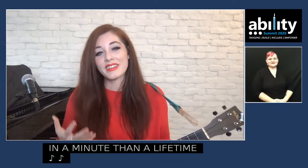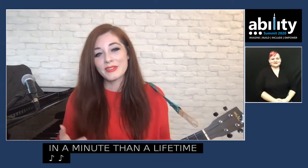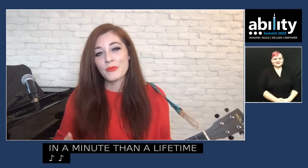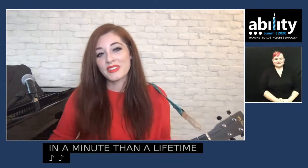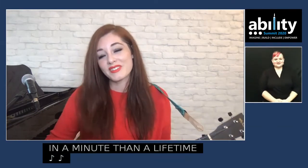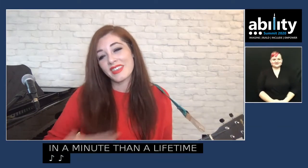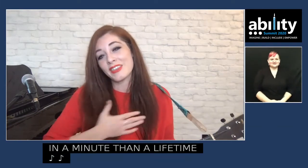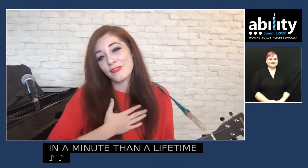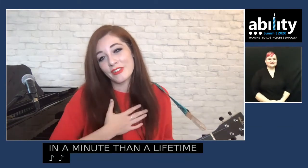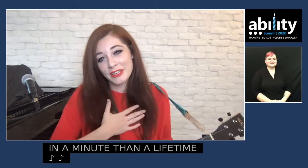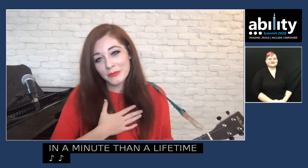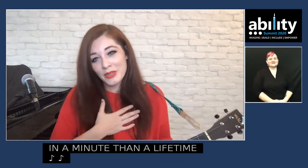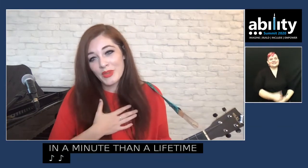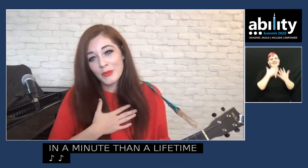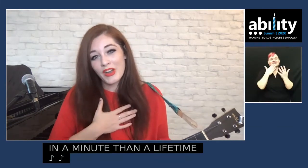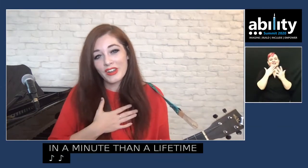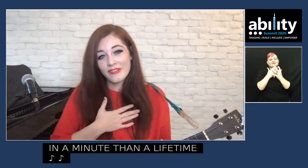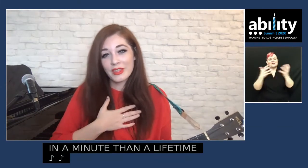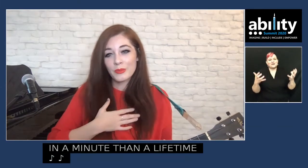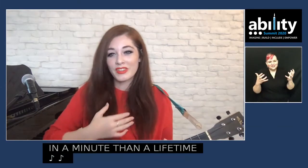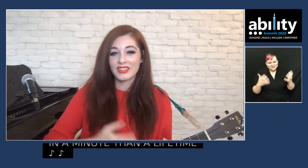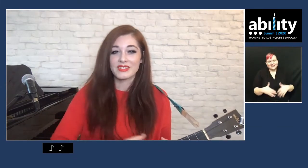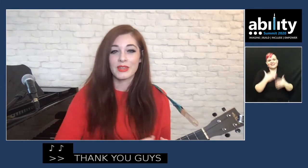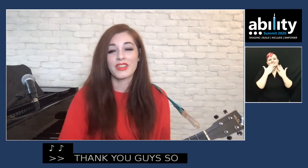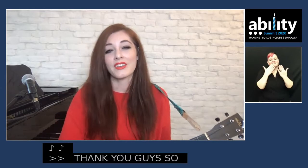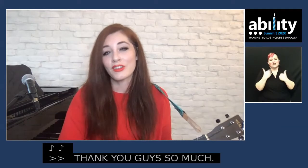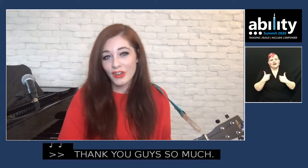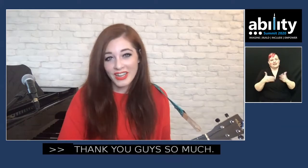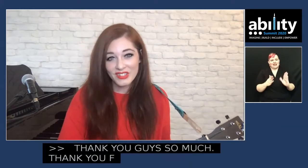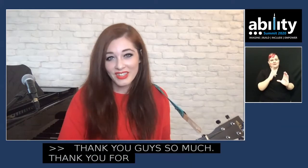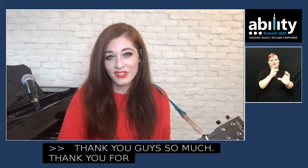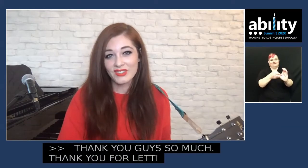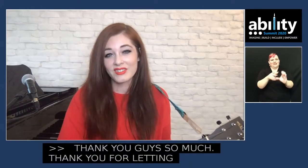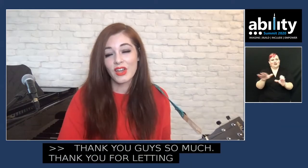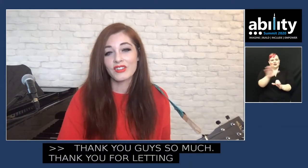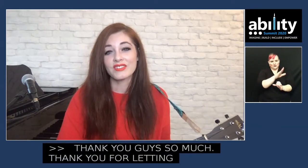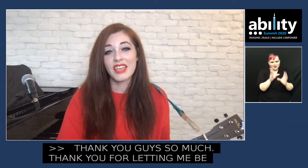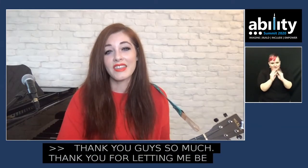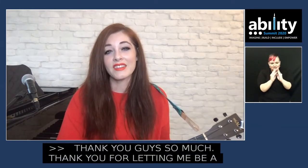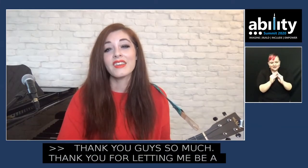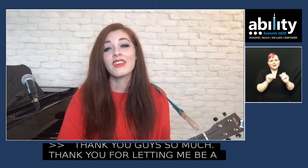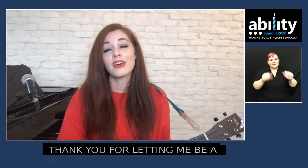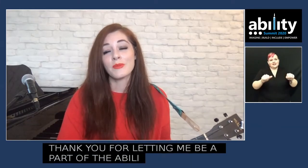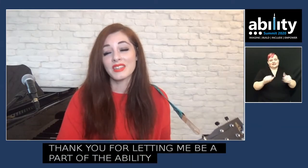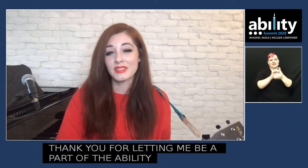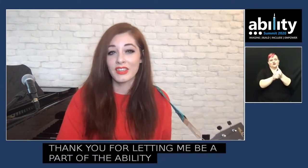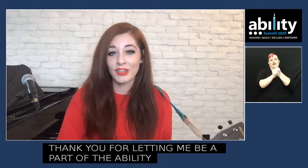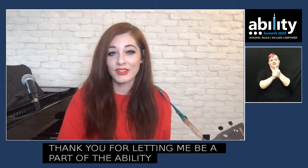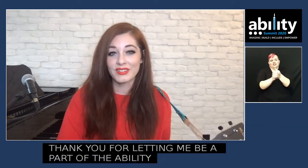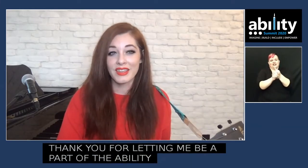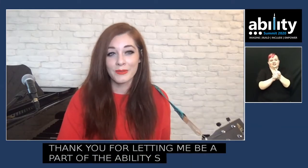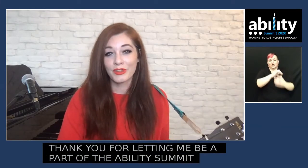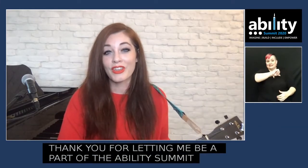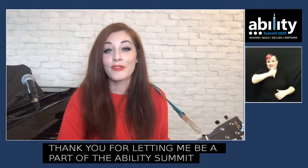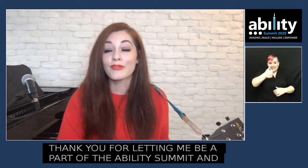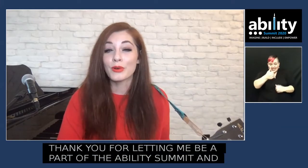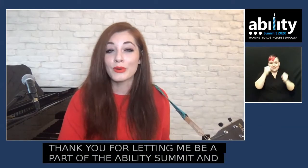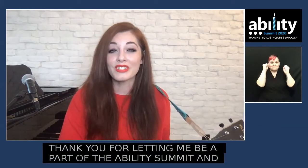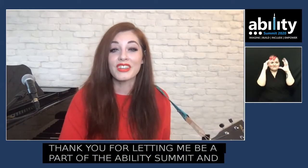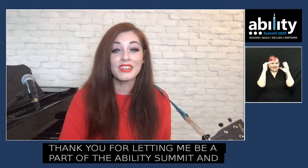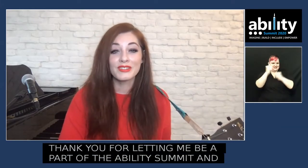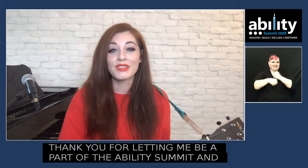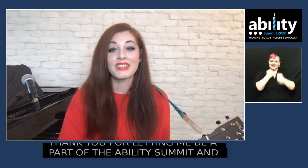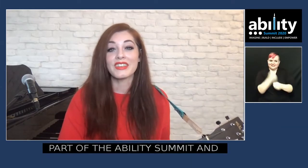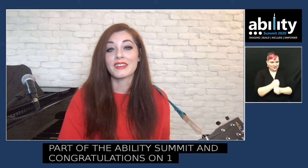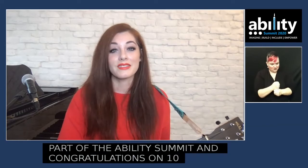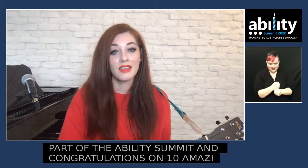Thank you guys so much. Thank you for letting me be a part of the Ability Summit, and congratulations on 10 amazing years. And I'm looking